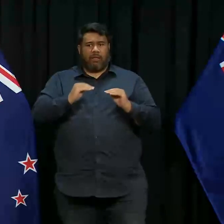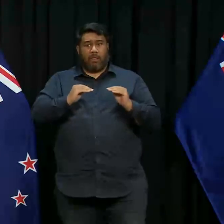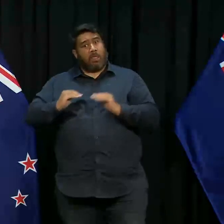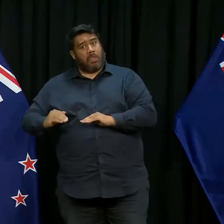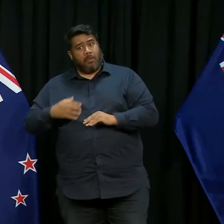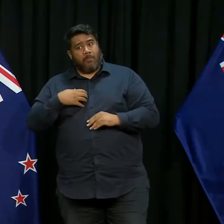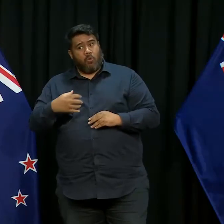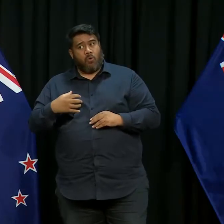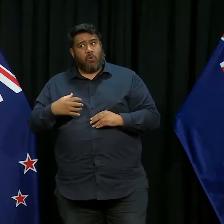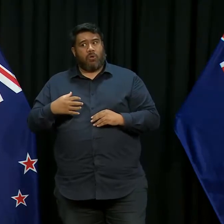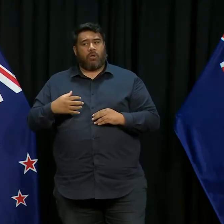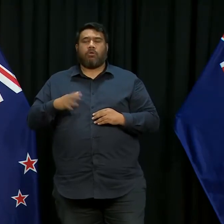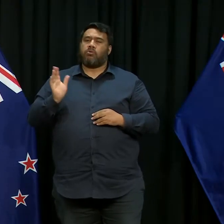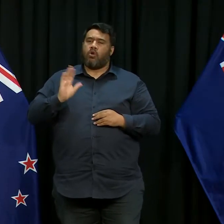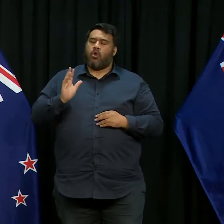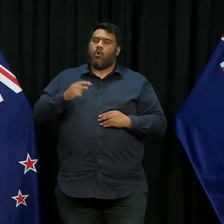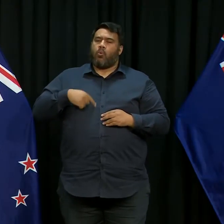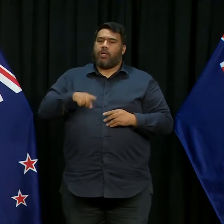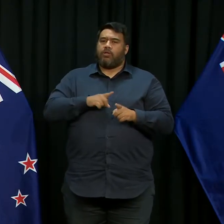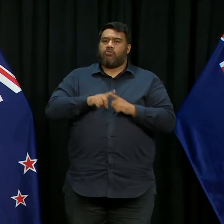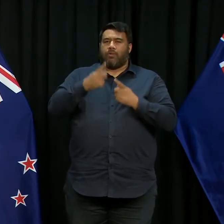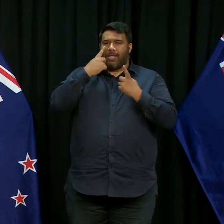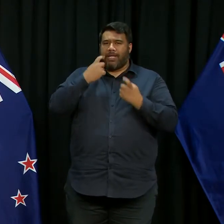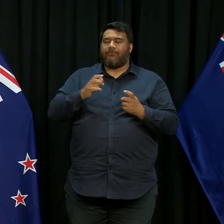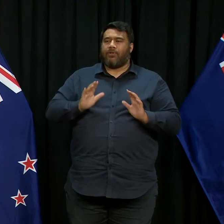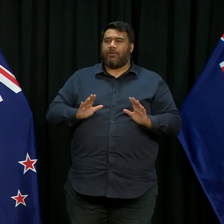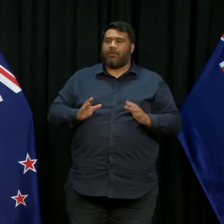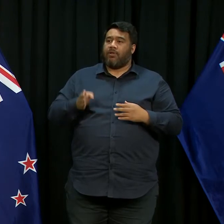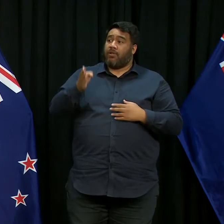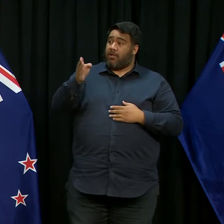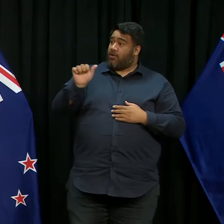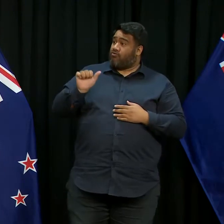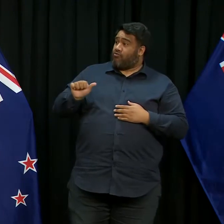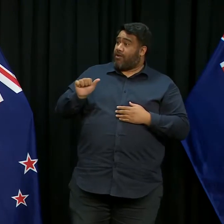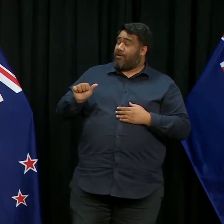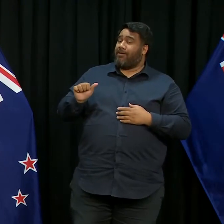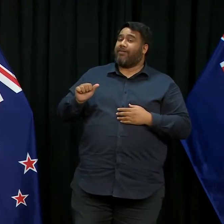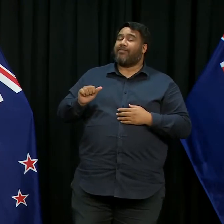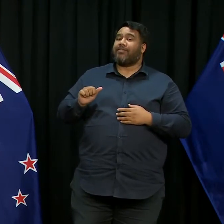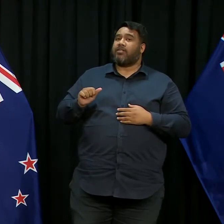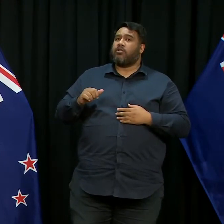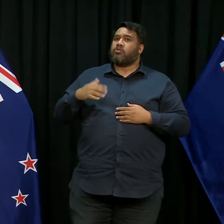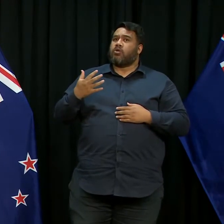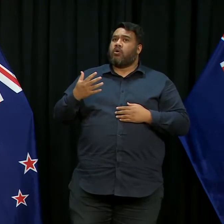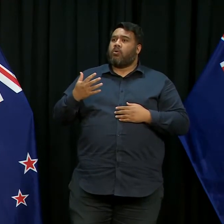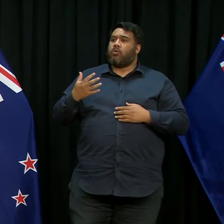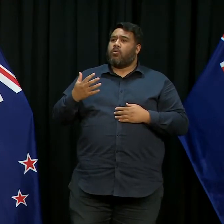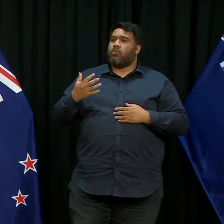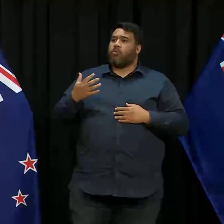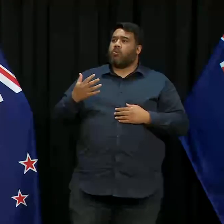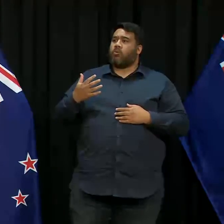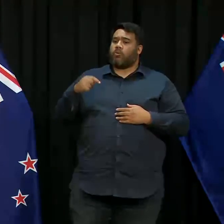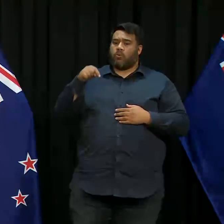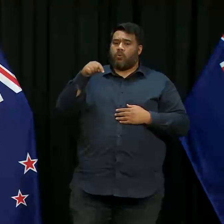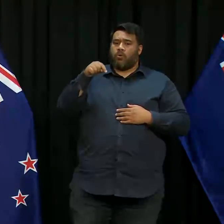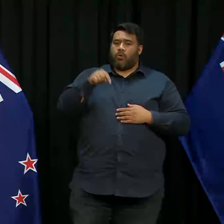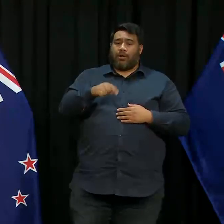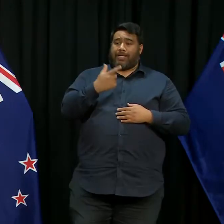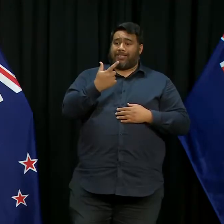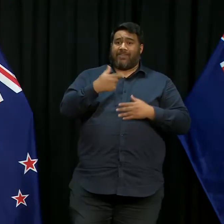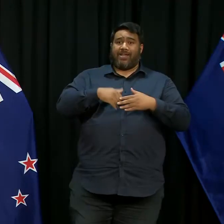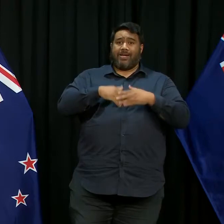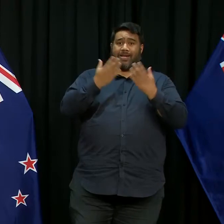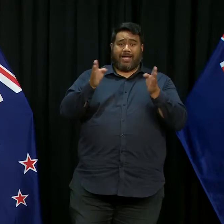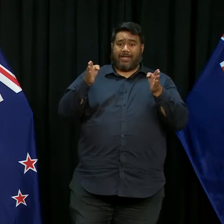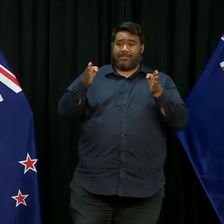the balanced and cautious approach. And just on that length of time, was there a specific order made to have it over that 7-day period as opposed to